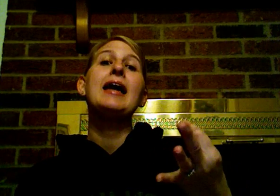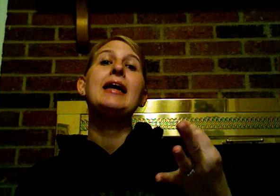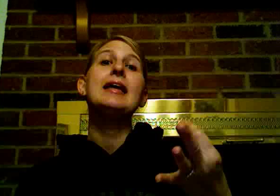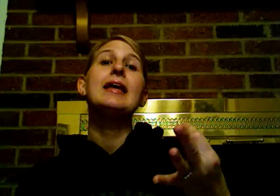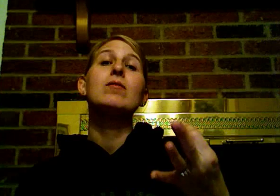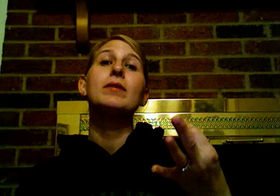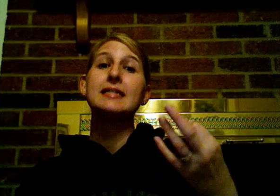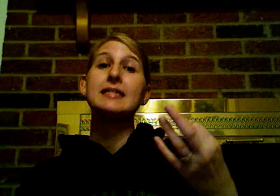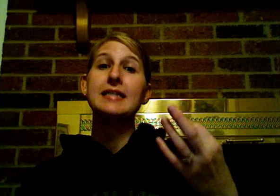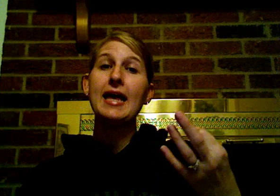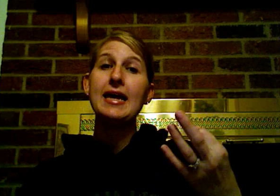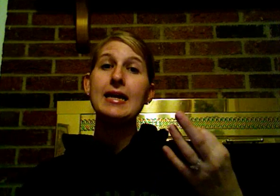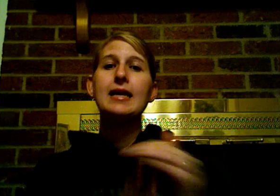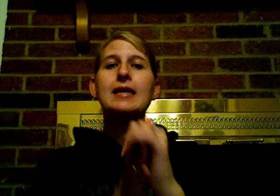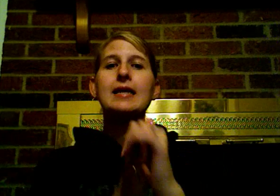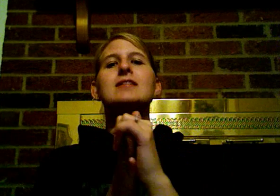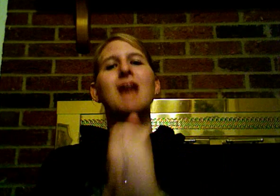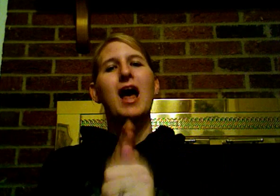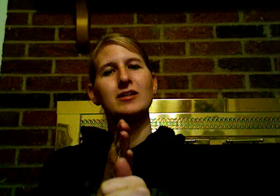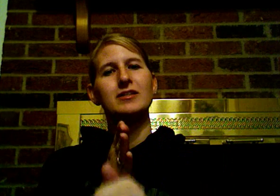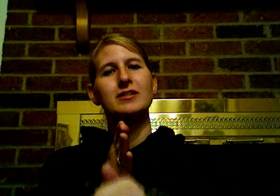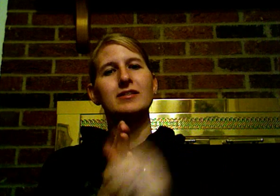9, and then when we get to $10, $10,